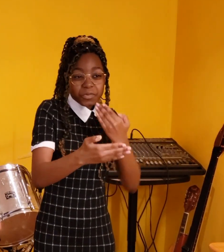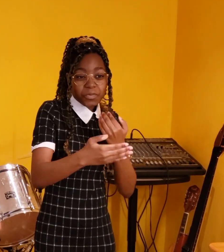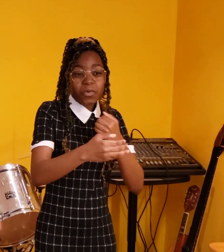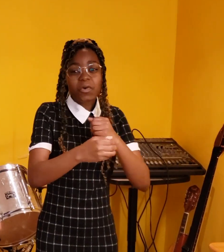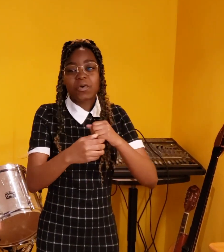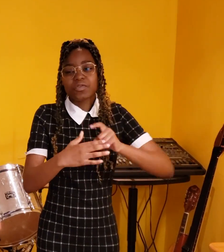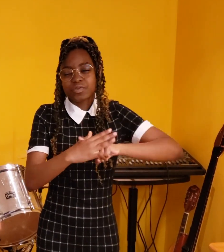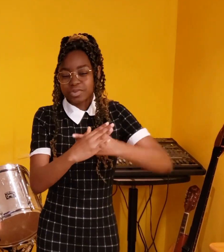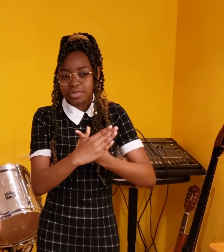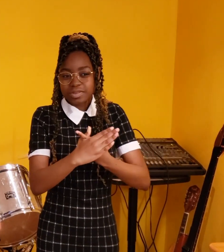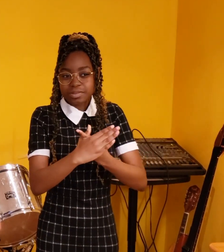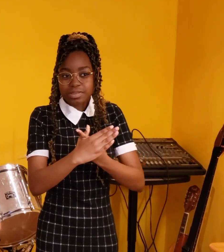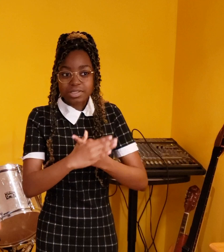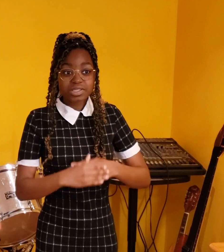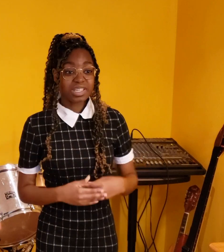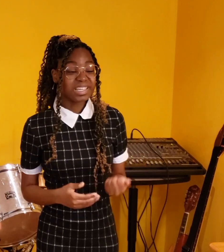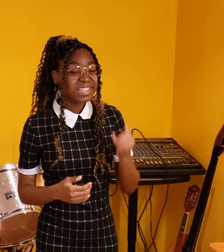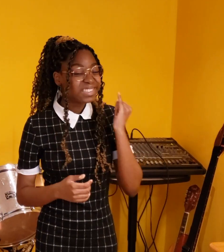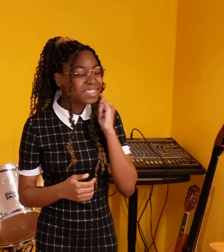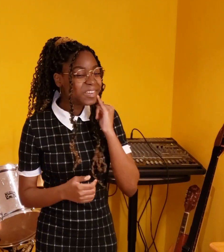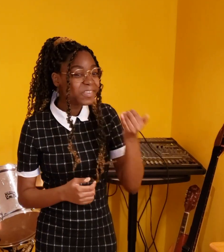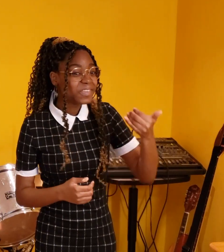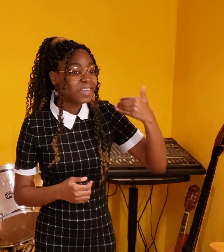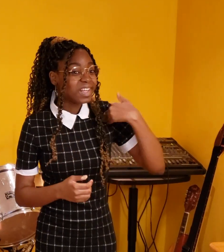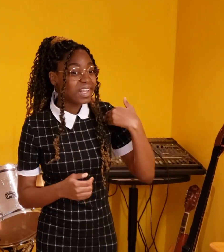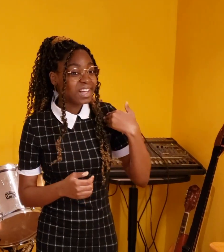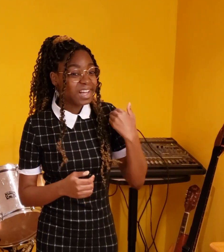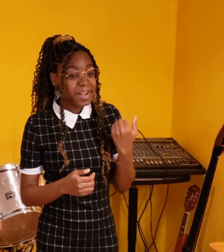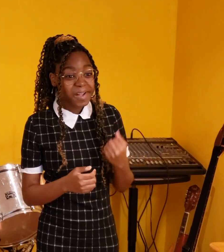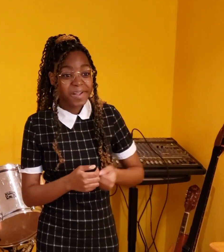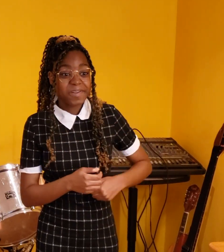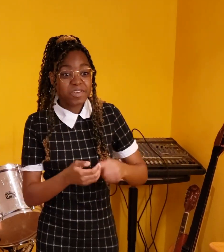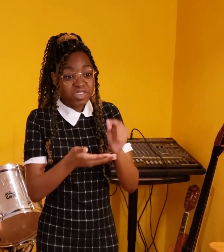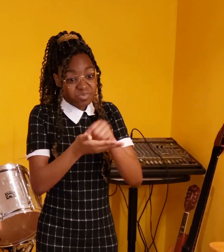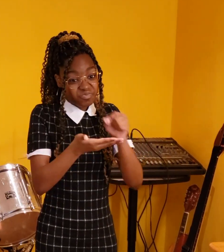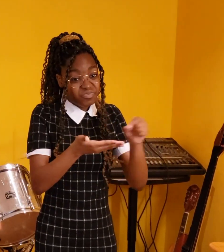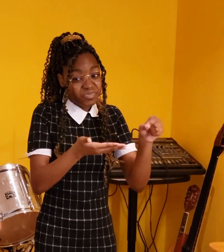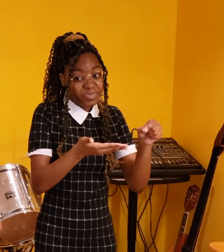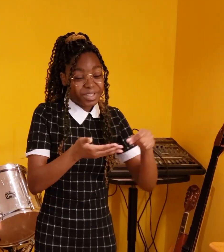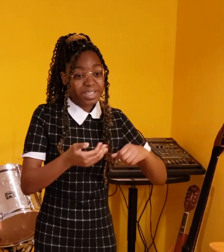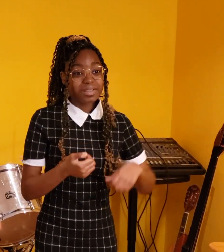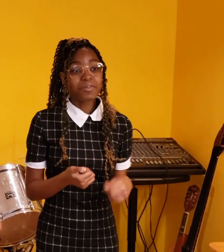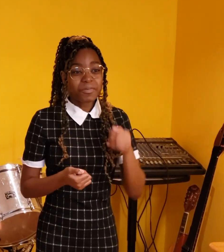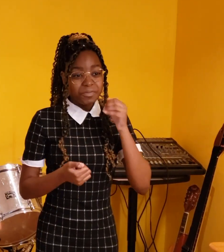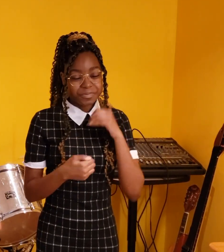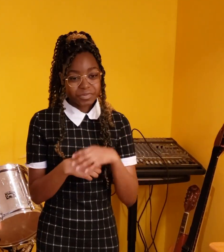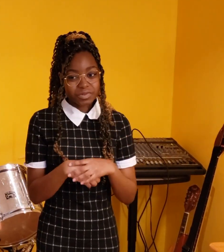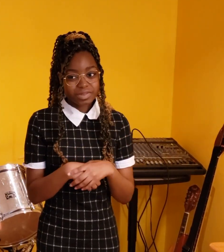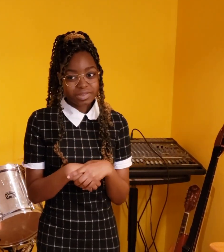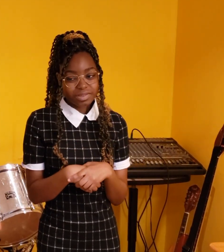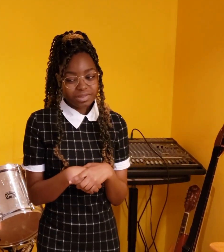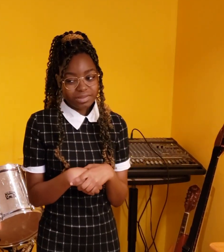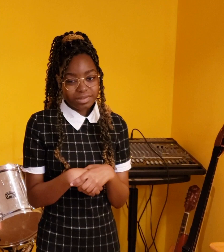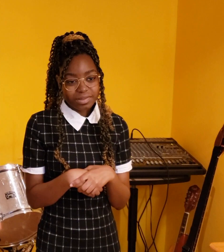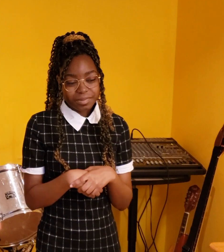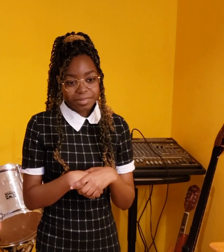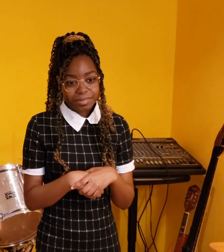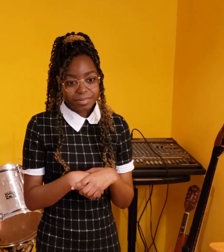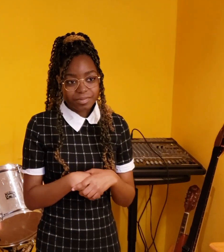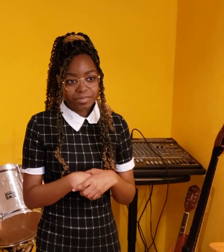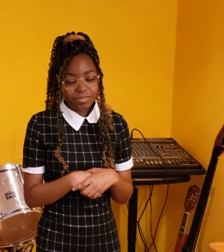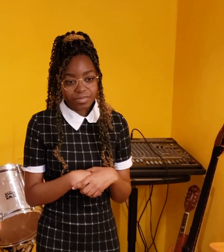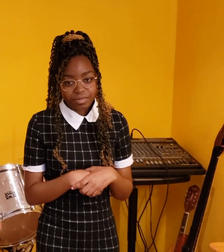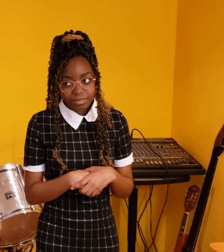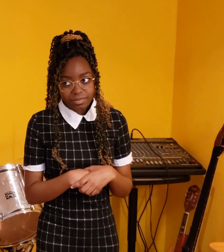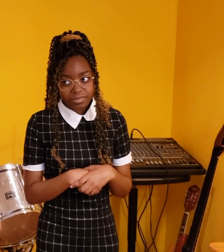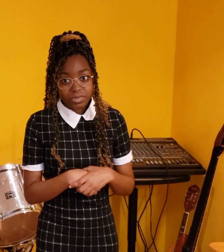pens and notepads, please write this down. This is going to be the outline for today's sermon.